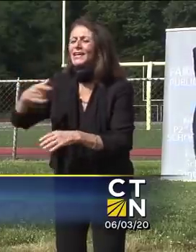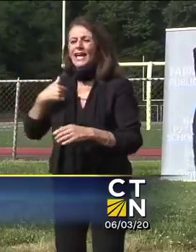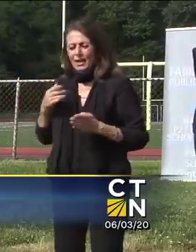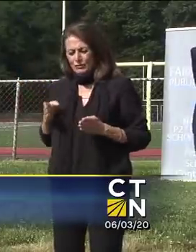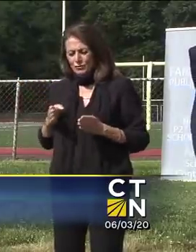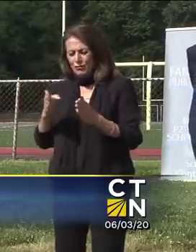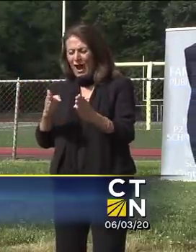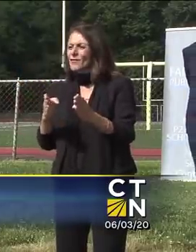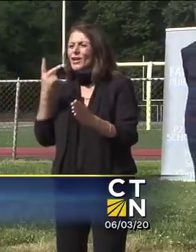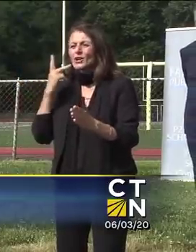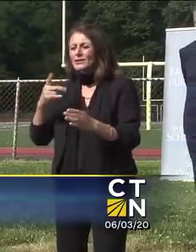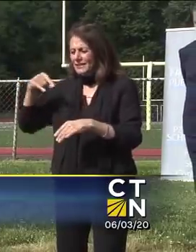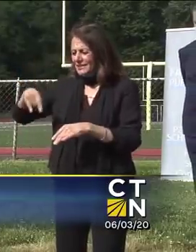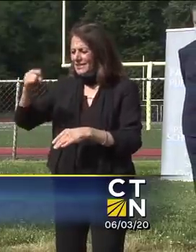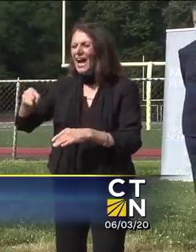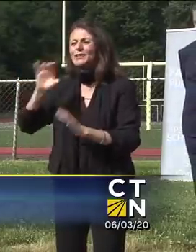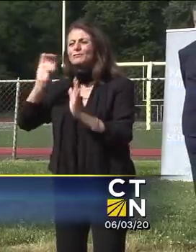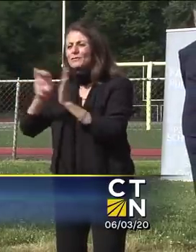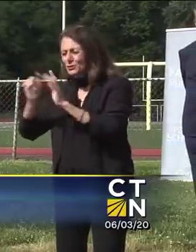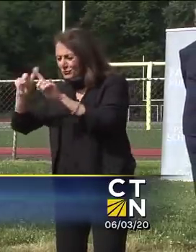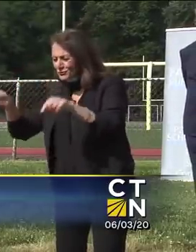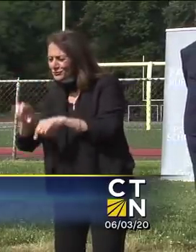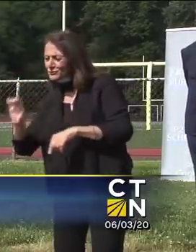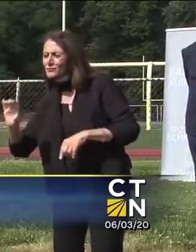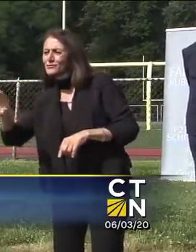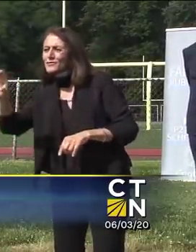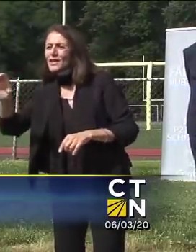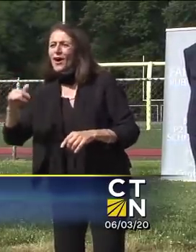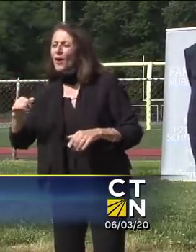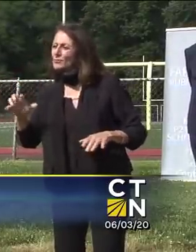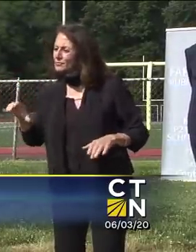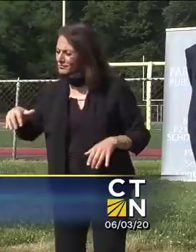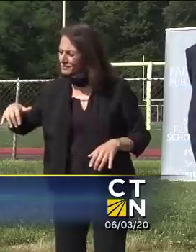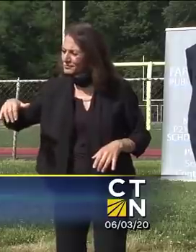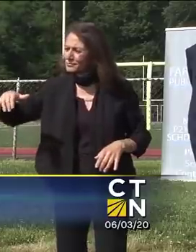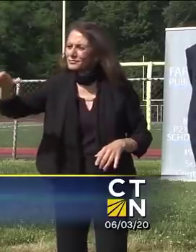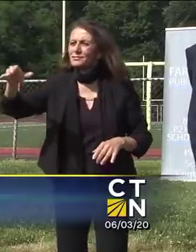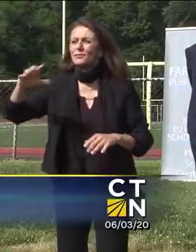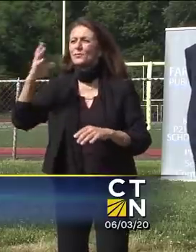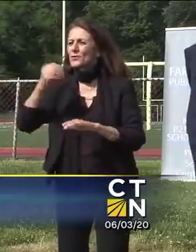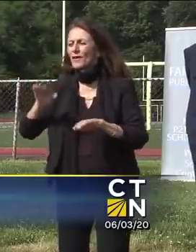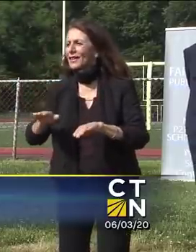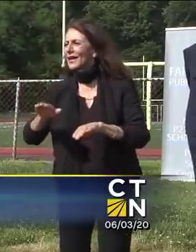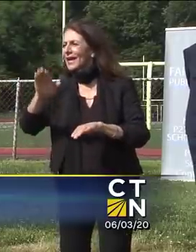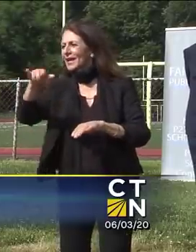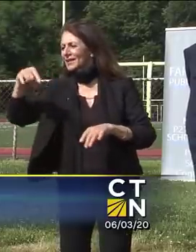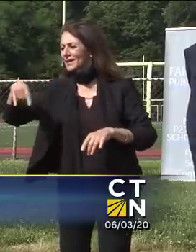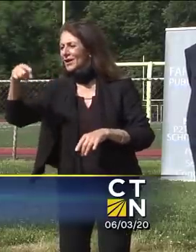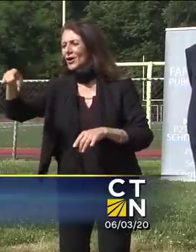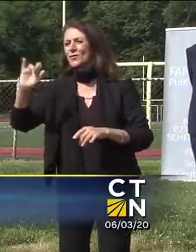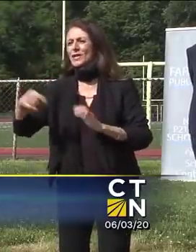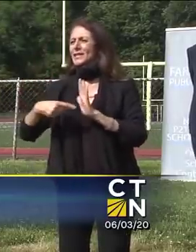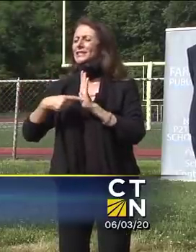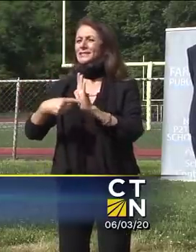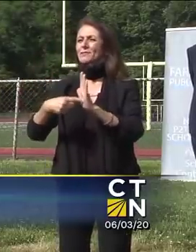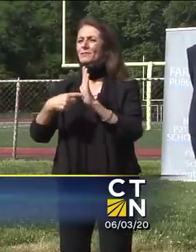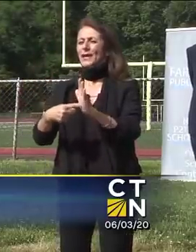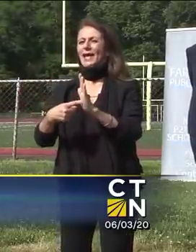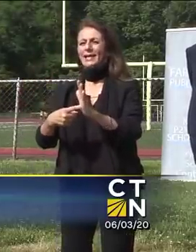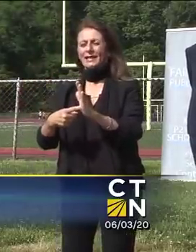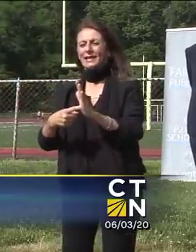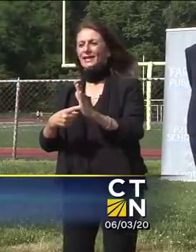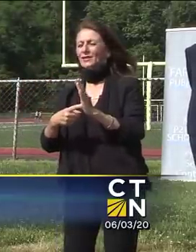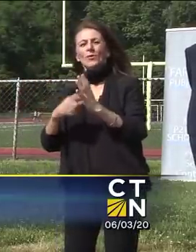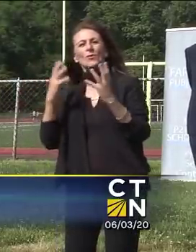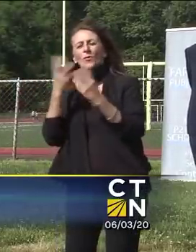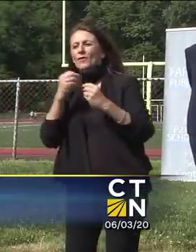up to Farmington High of each of our graduates, lighting up the F Hill that we have, a very symbolic place